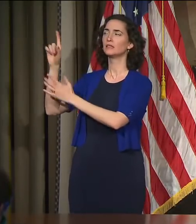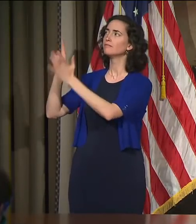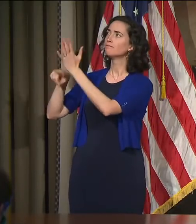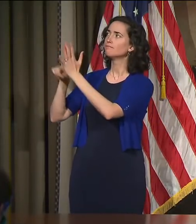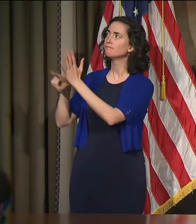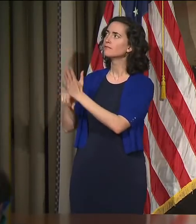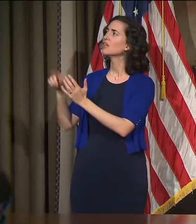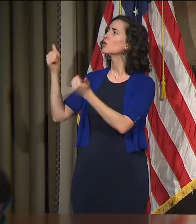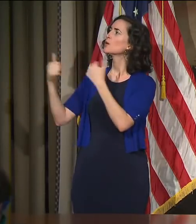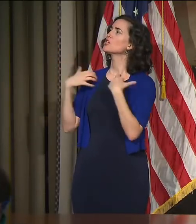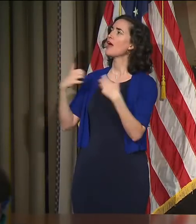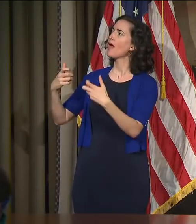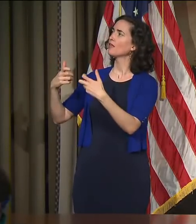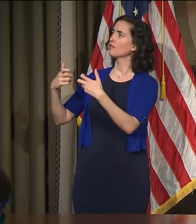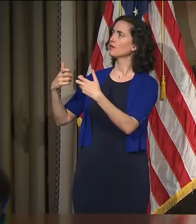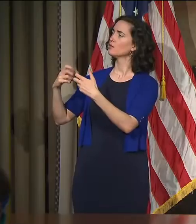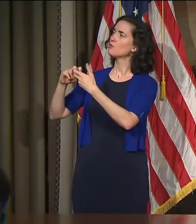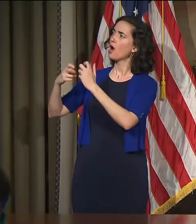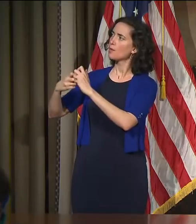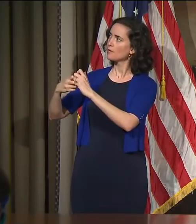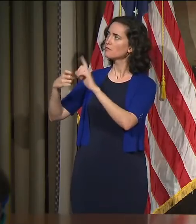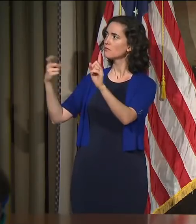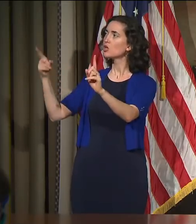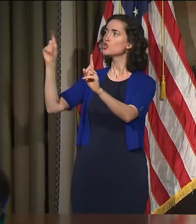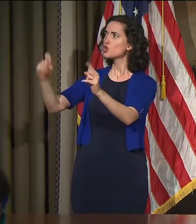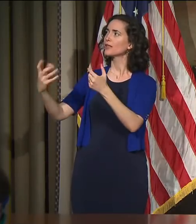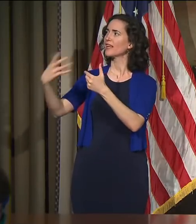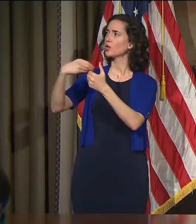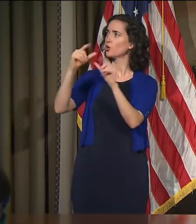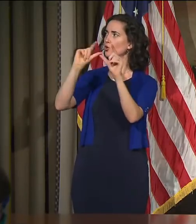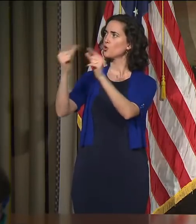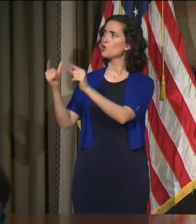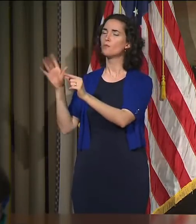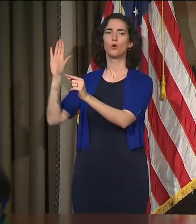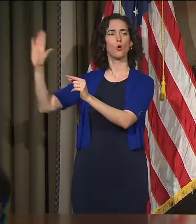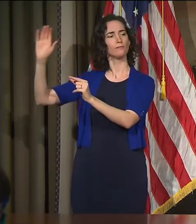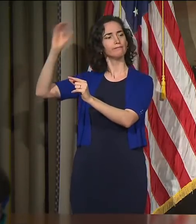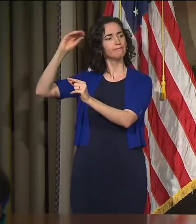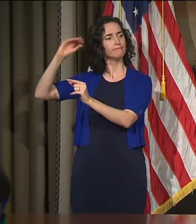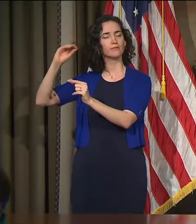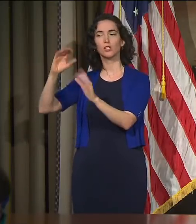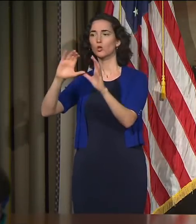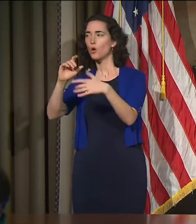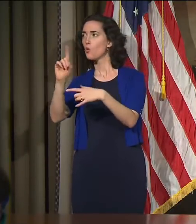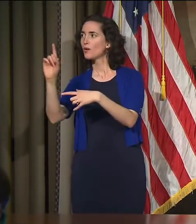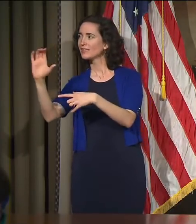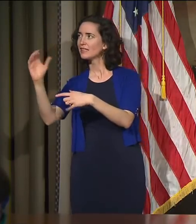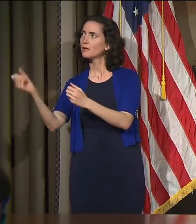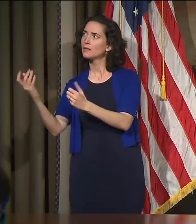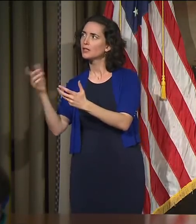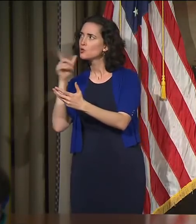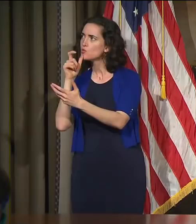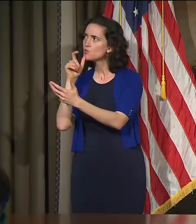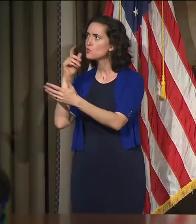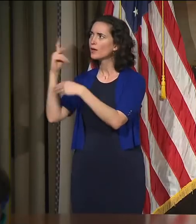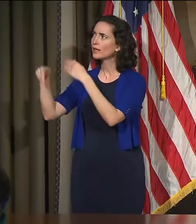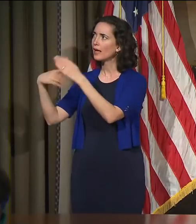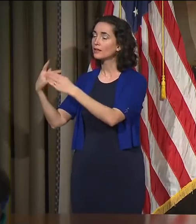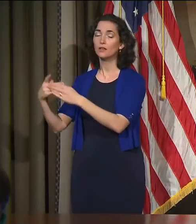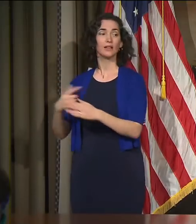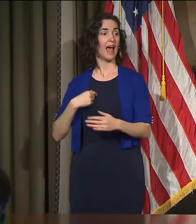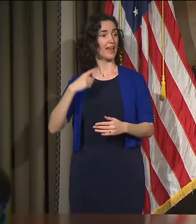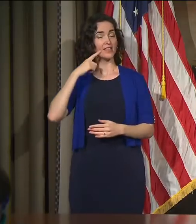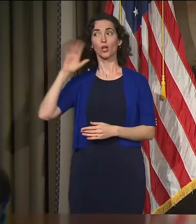believe warrant inclusion in what they recommend to be Group 1C. I don't expect that our phases are going to be